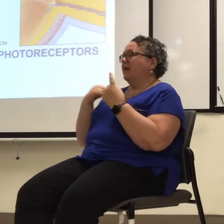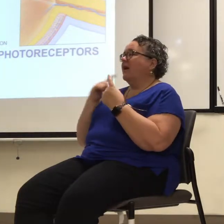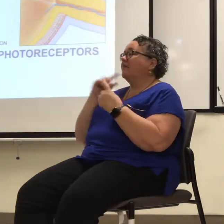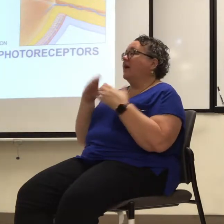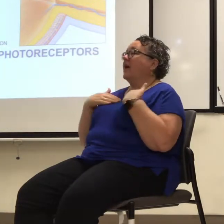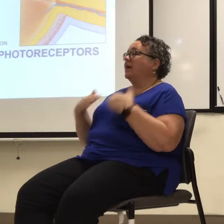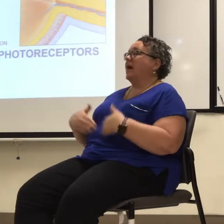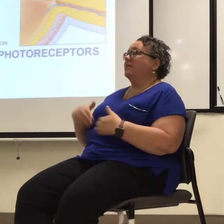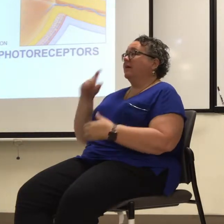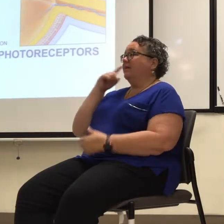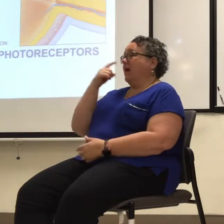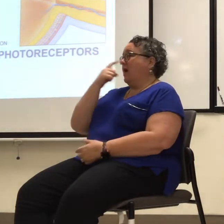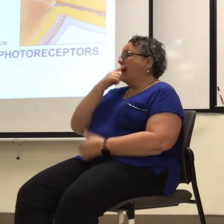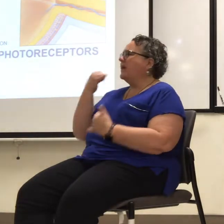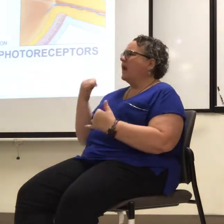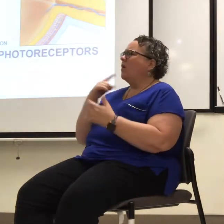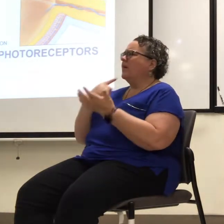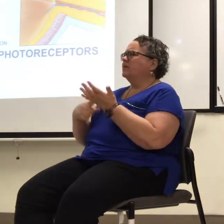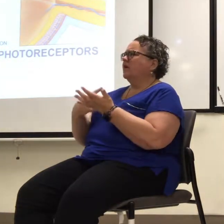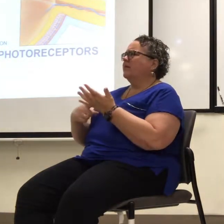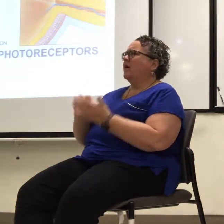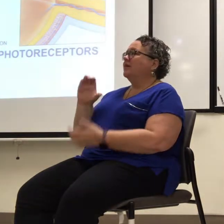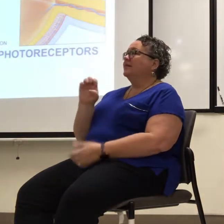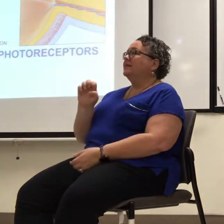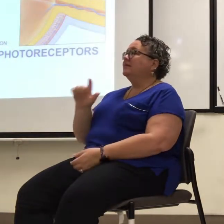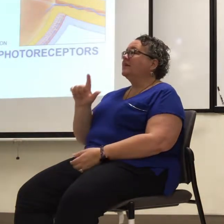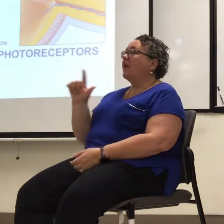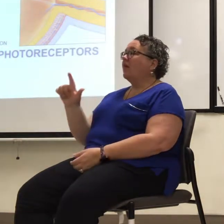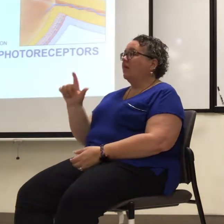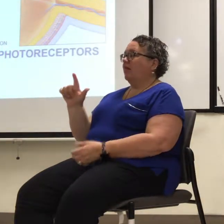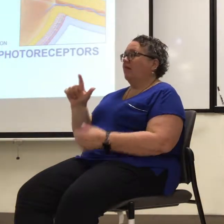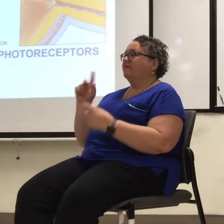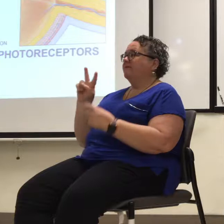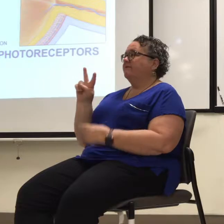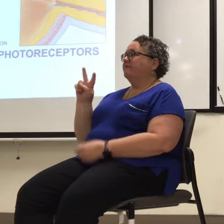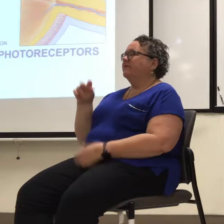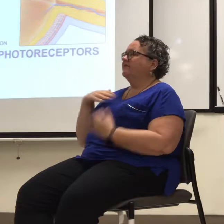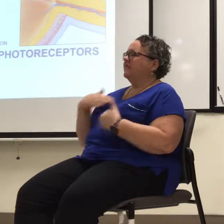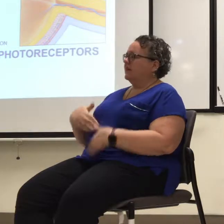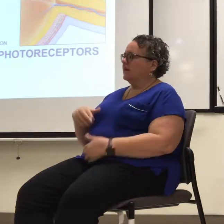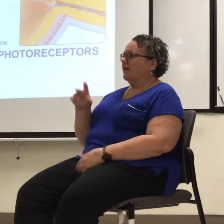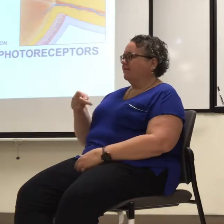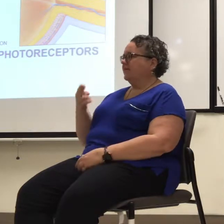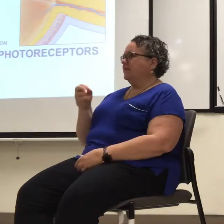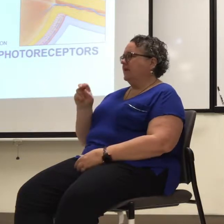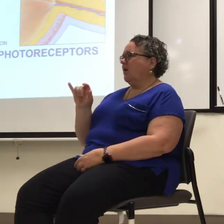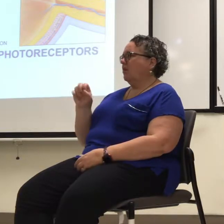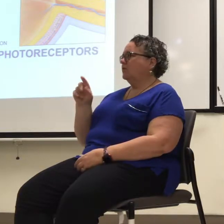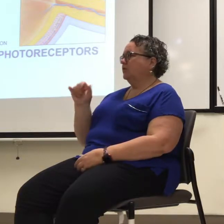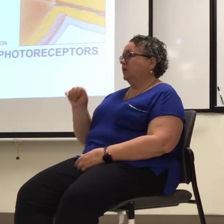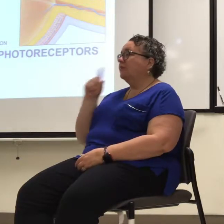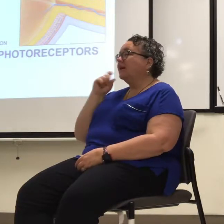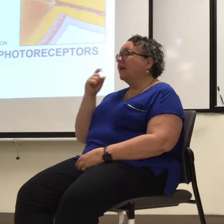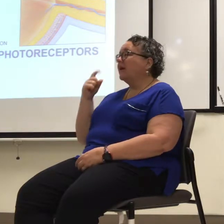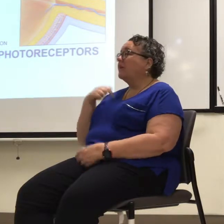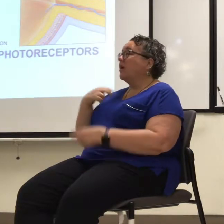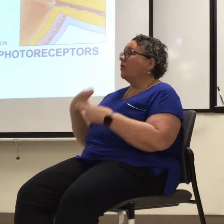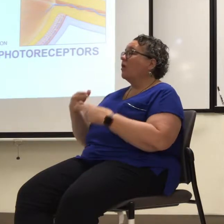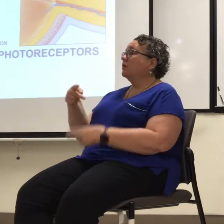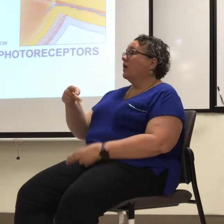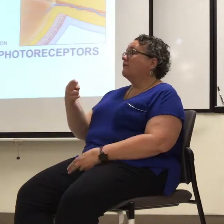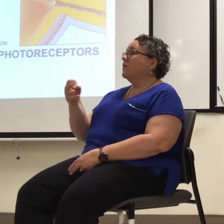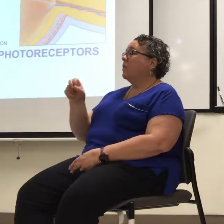talk about the cell physiology of the photoreceptors. Called that because they absorb photons of light. You